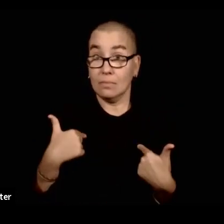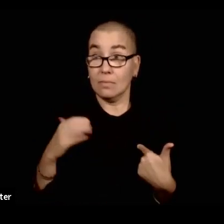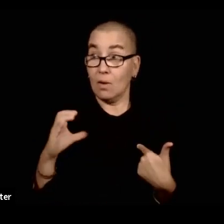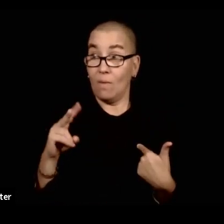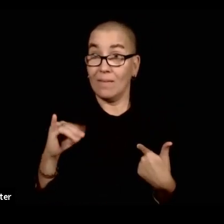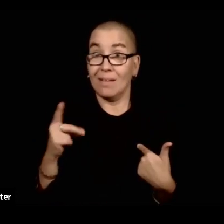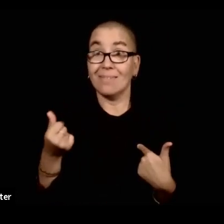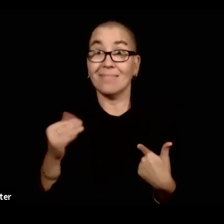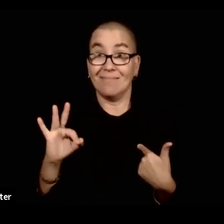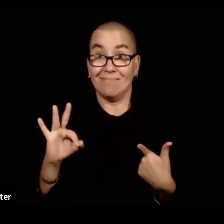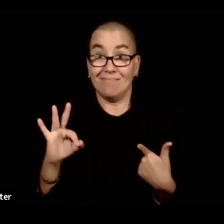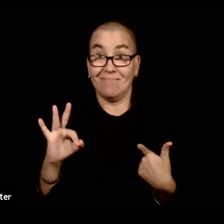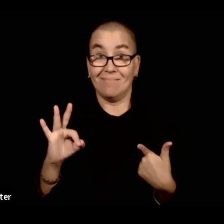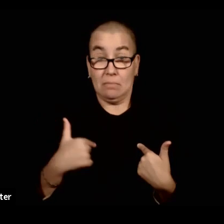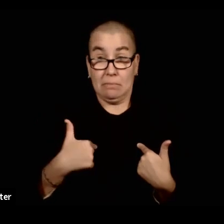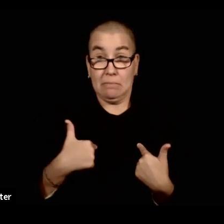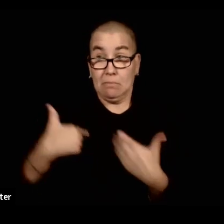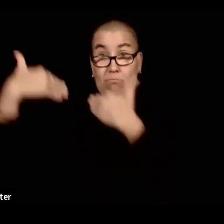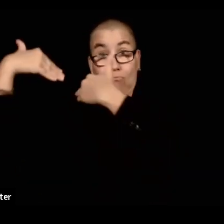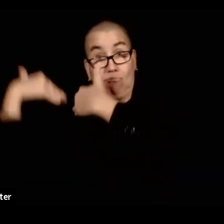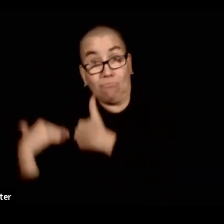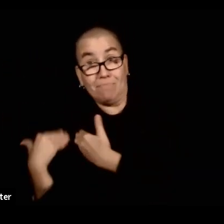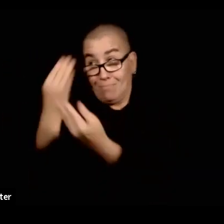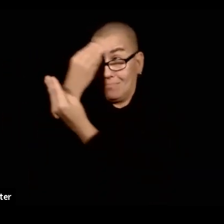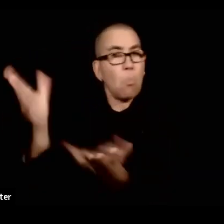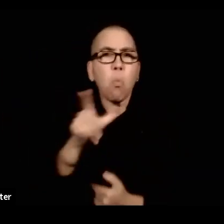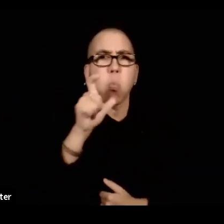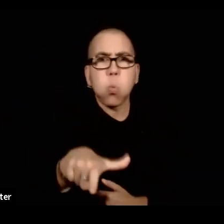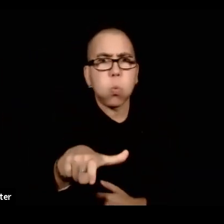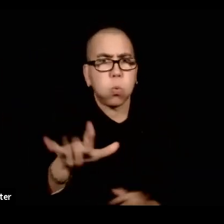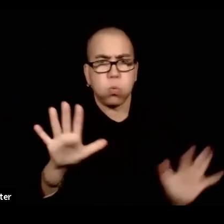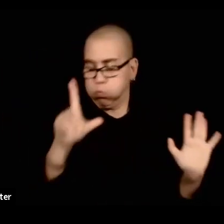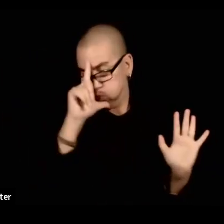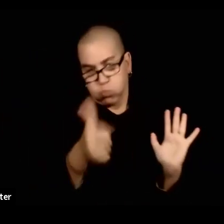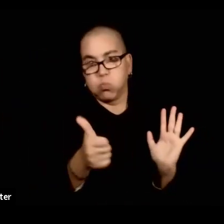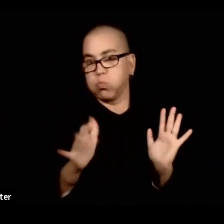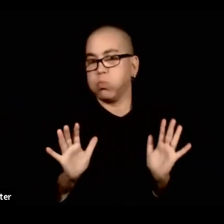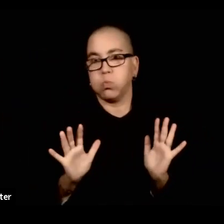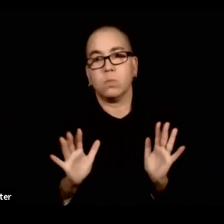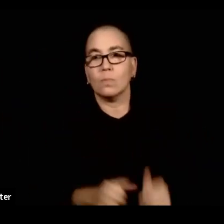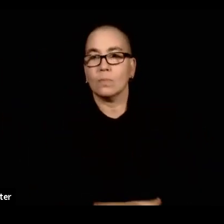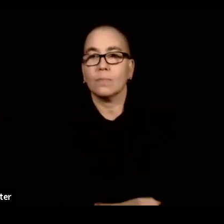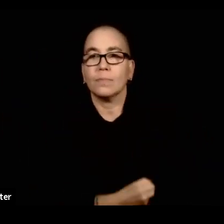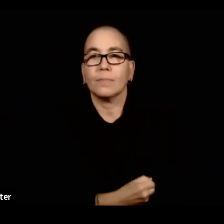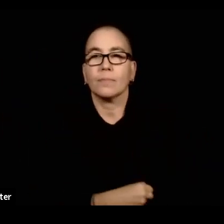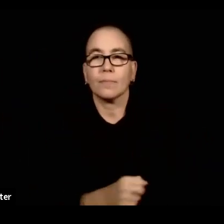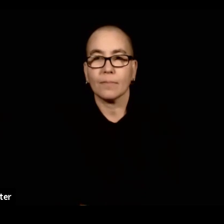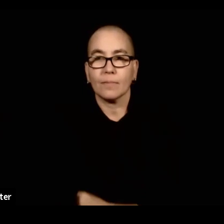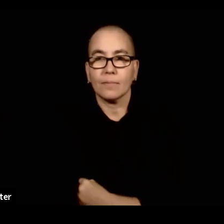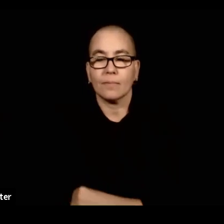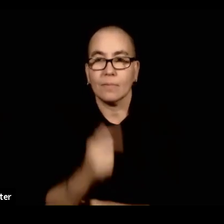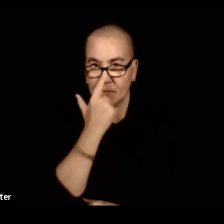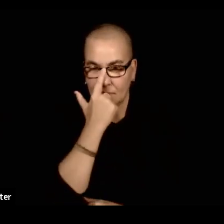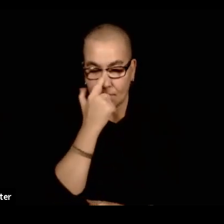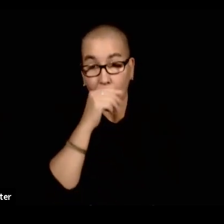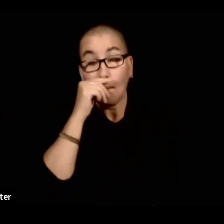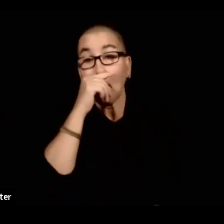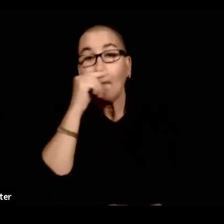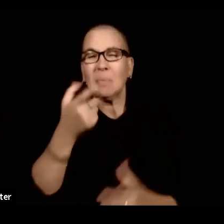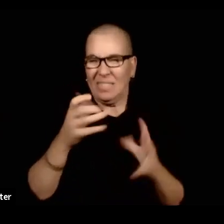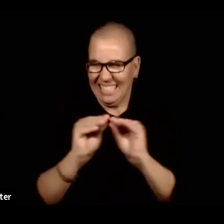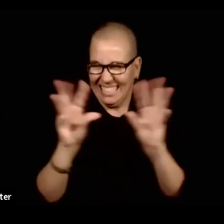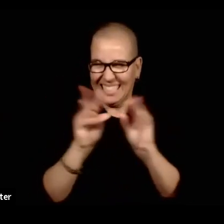to inform them of. Right. They will reach out, and certainly, you know, if you are willing to do it, that